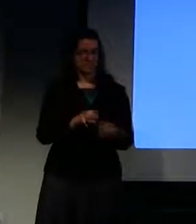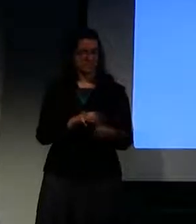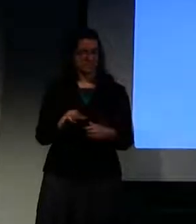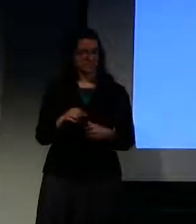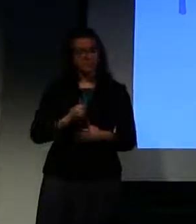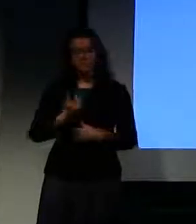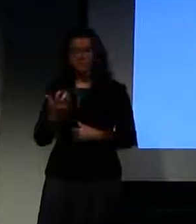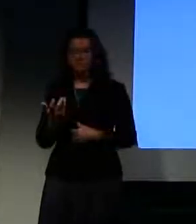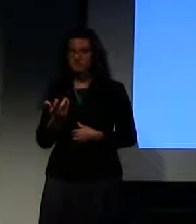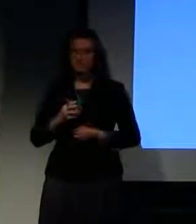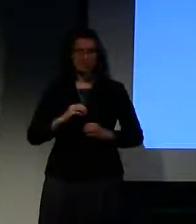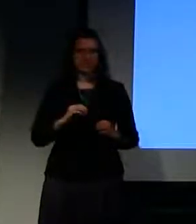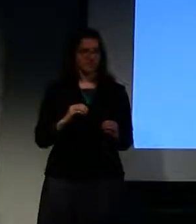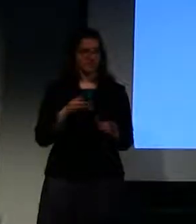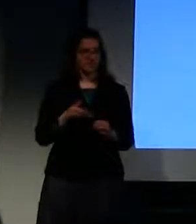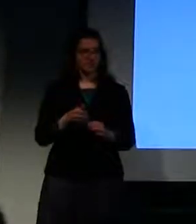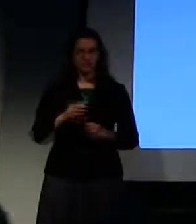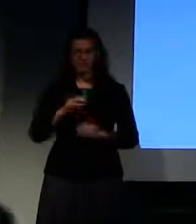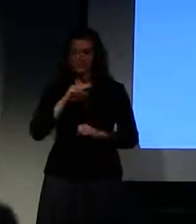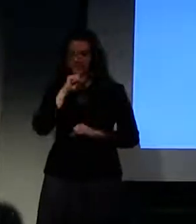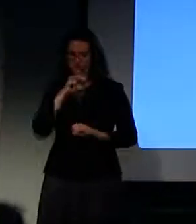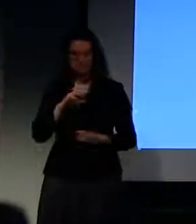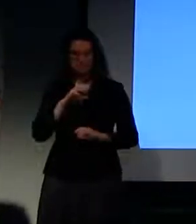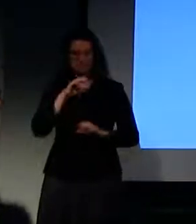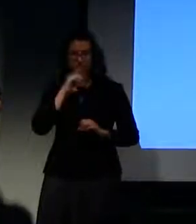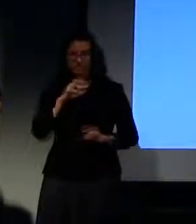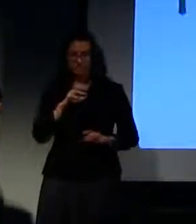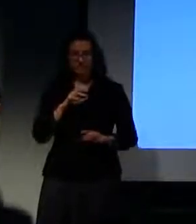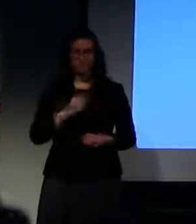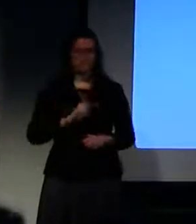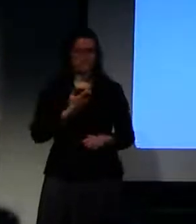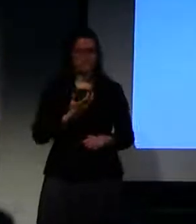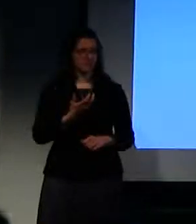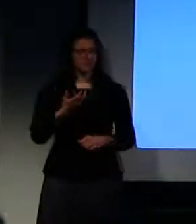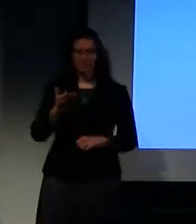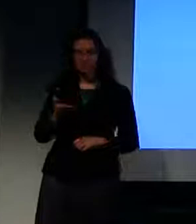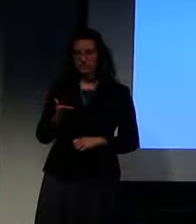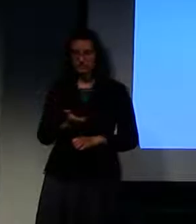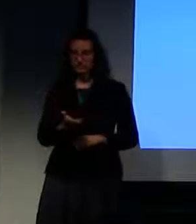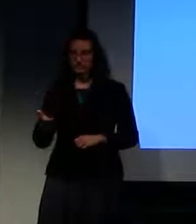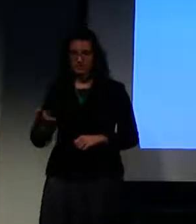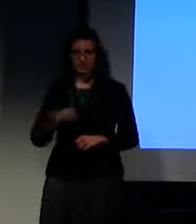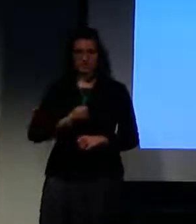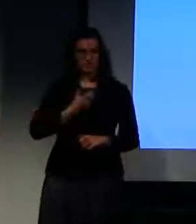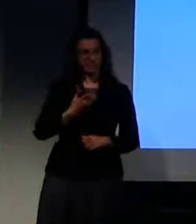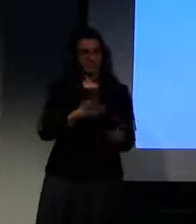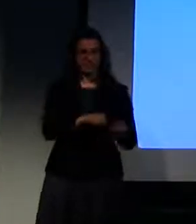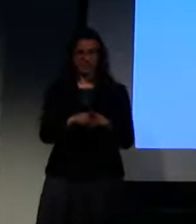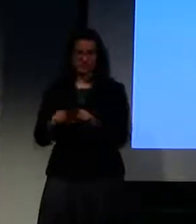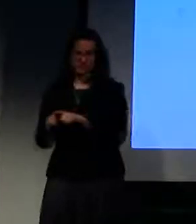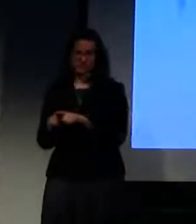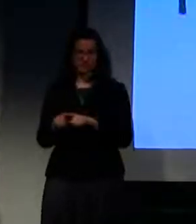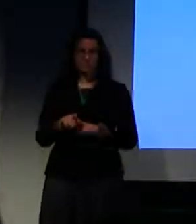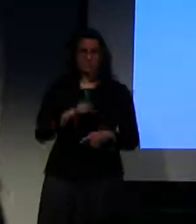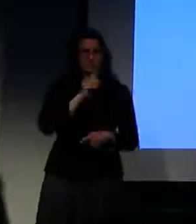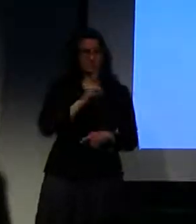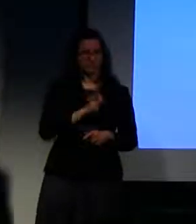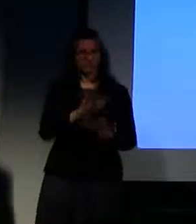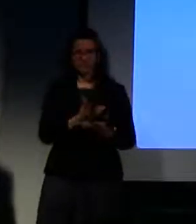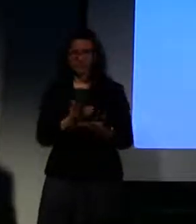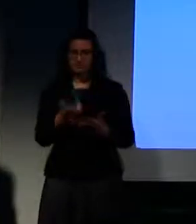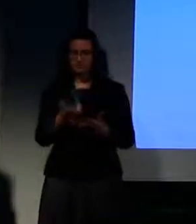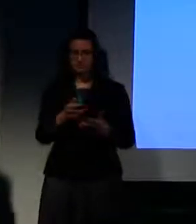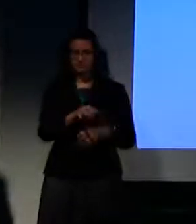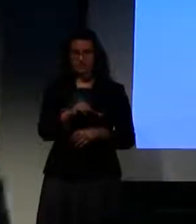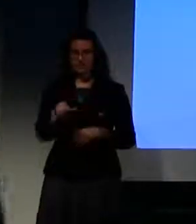there, such, no, there, no, such, there, poetry, there, thing, poetry, as, such, no, is,